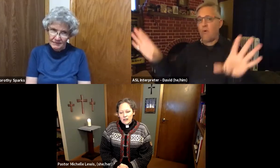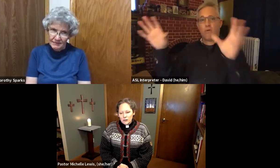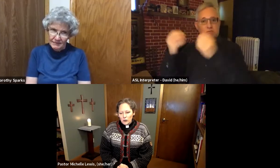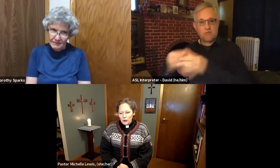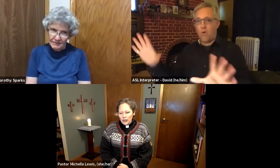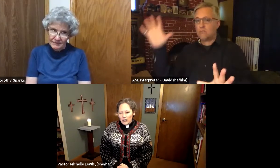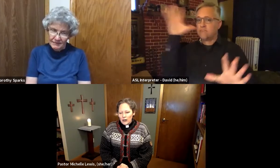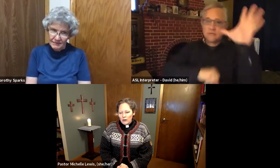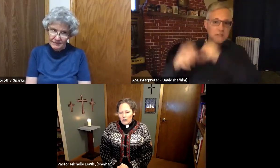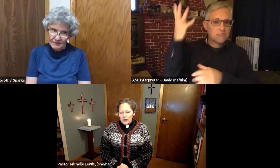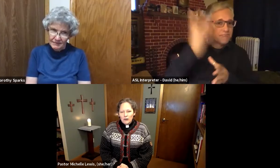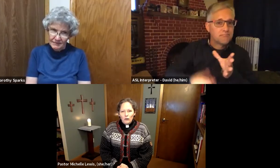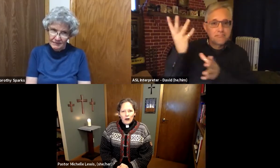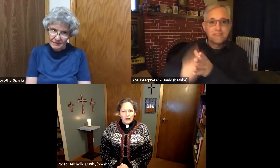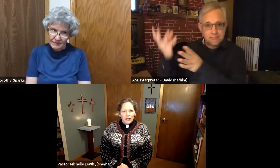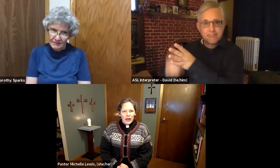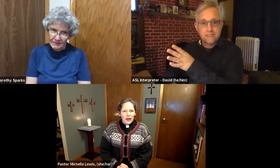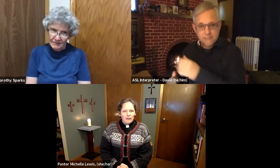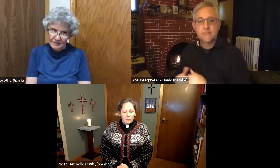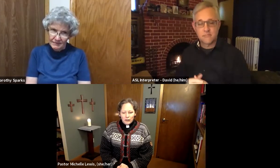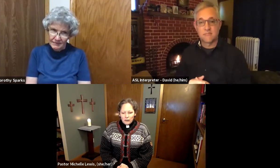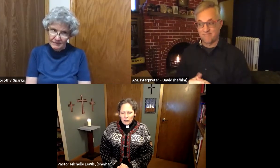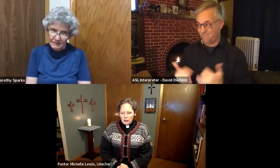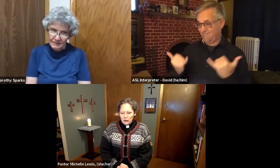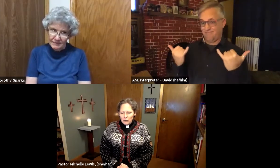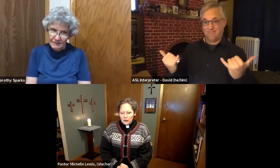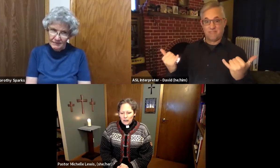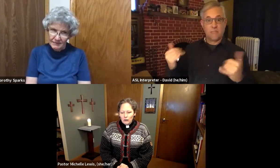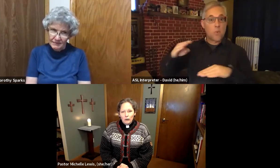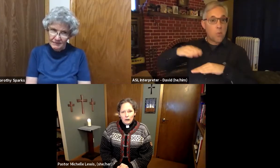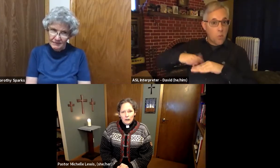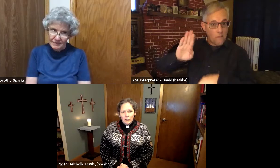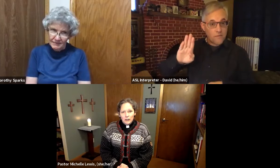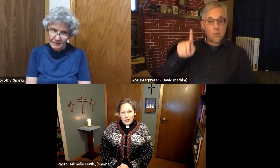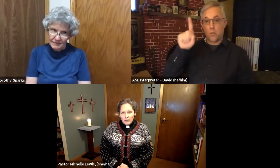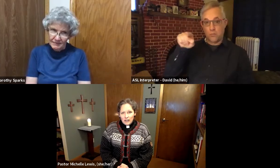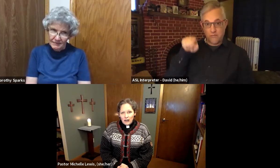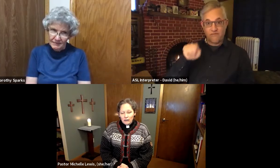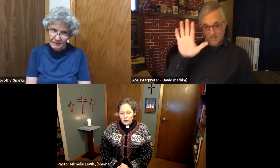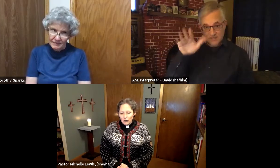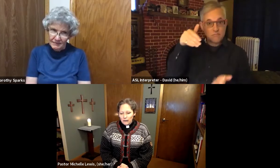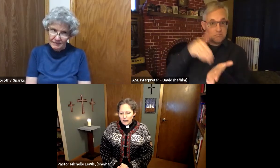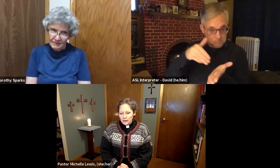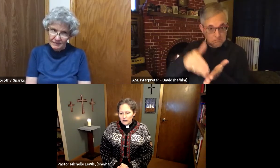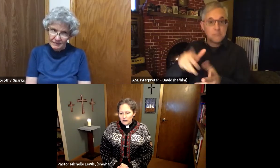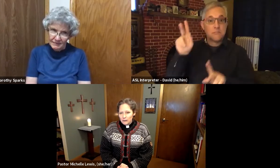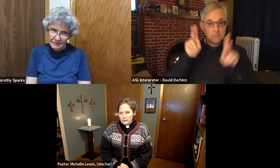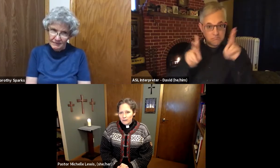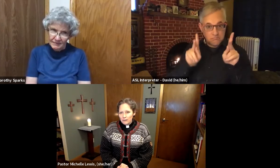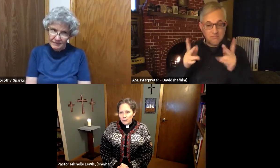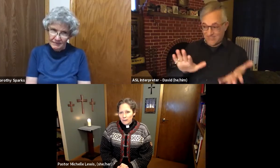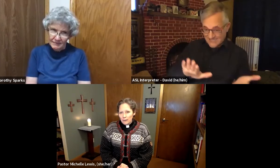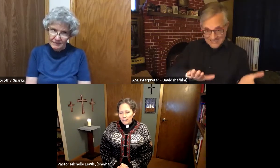At this point, more than 1.5 people in the world have died from COVID,